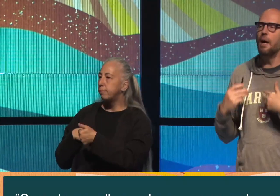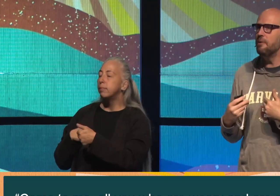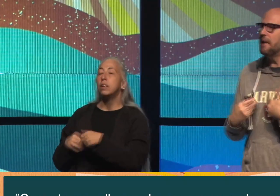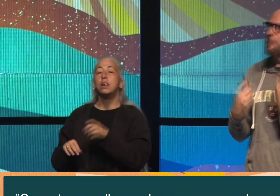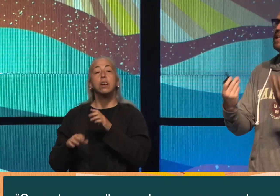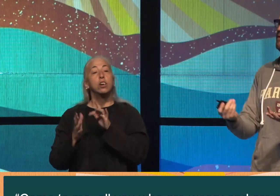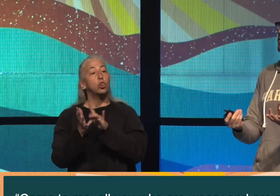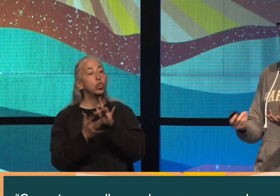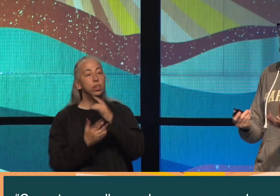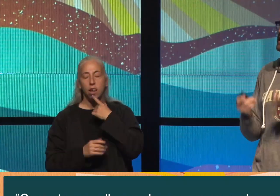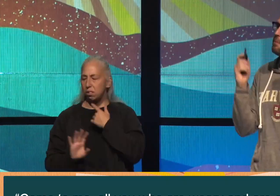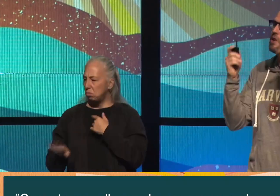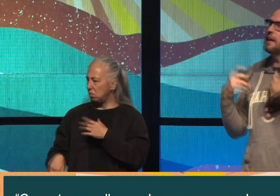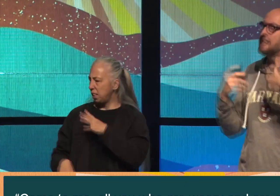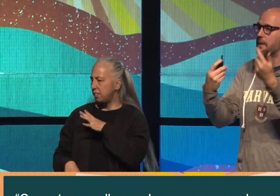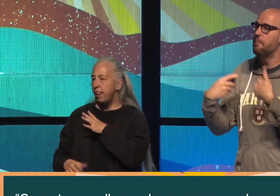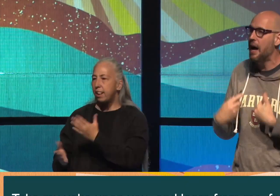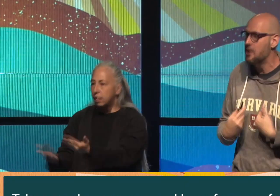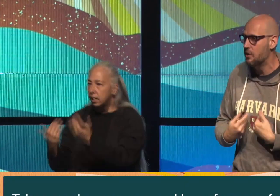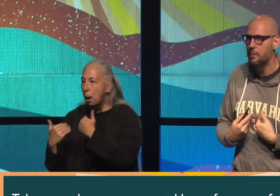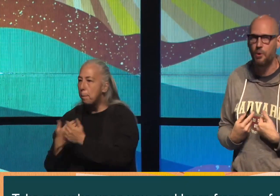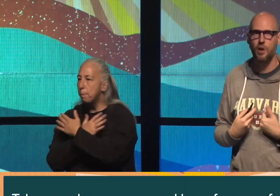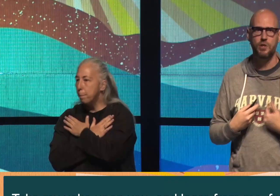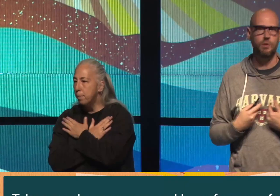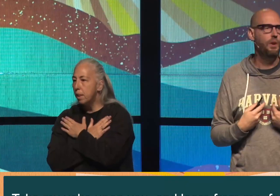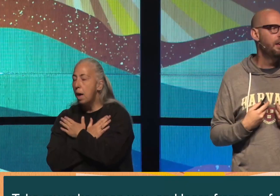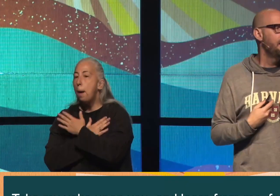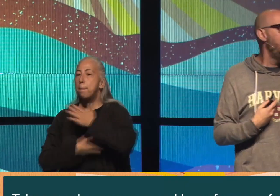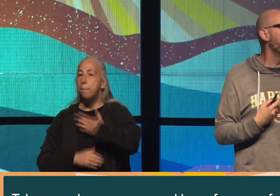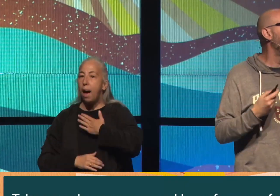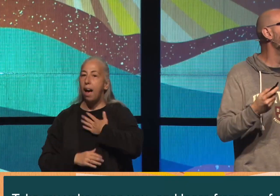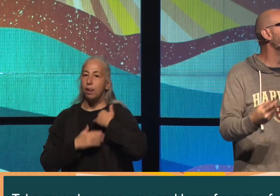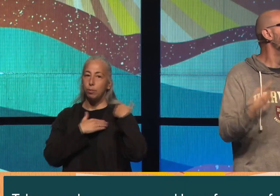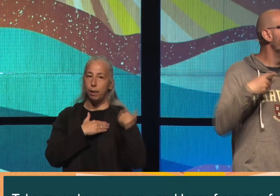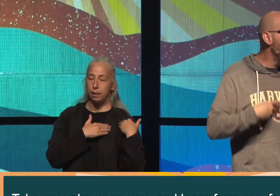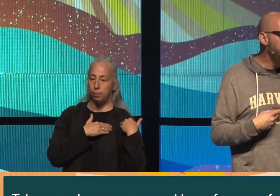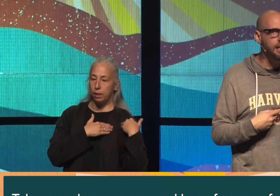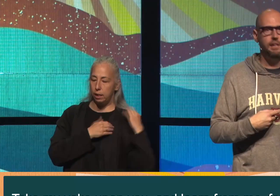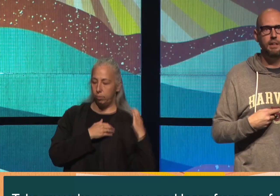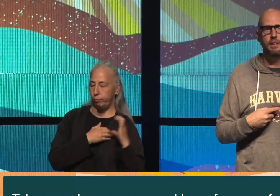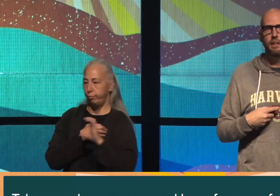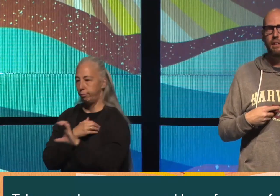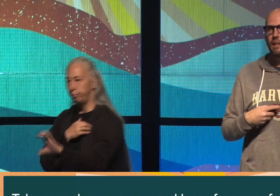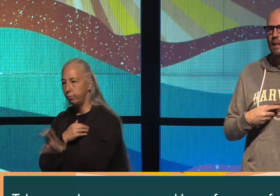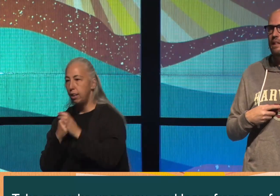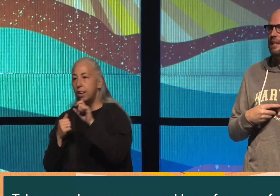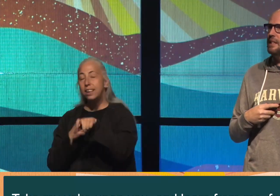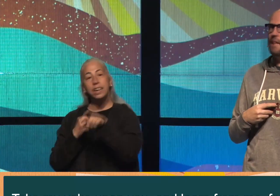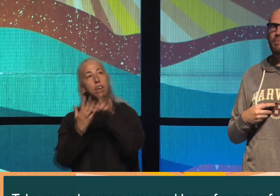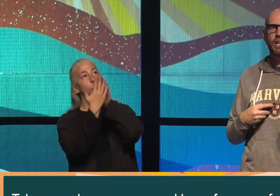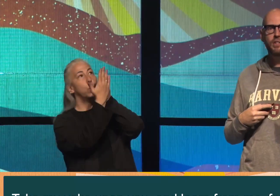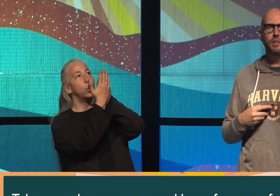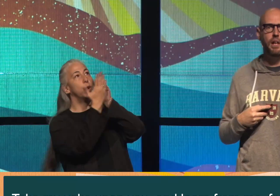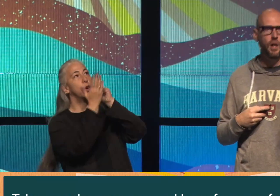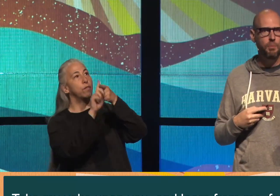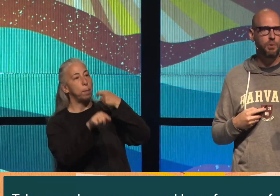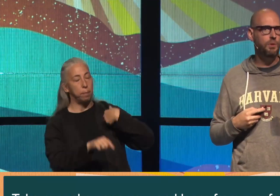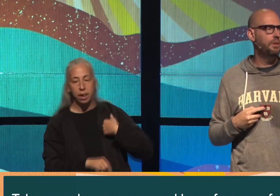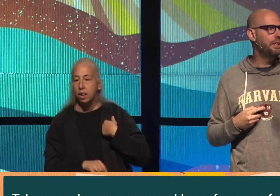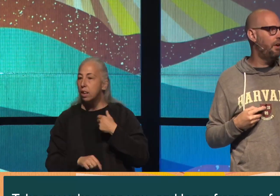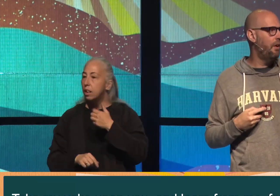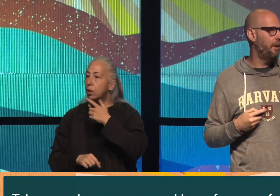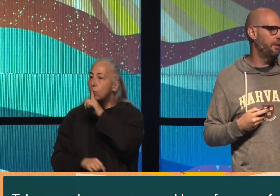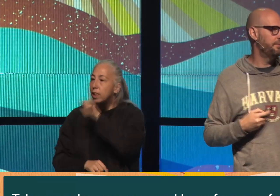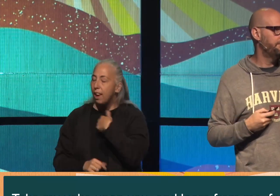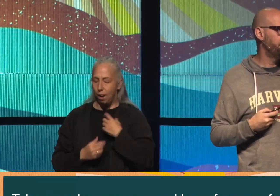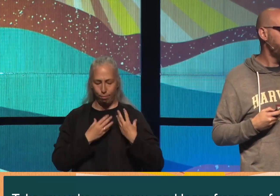says, well, come to me, I'm going to give you rest. He says, but you got to take my yoke upon you. And you've got to learn from me. And then he says, I'm gentle and humble